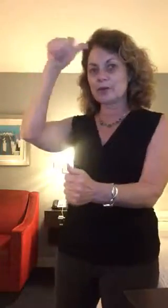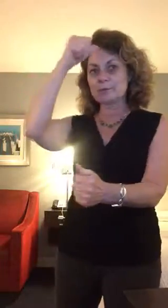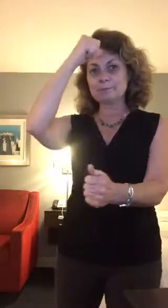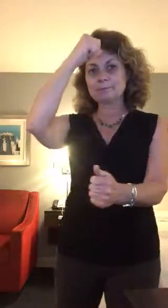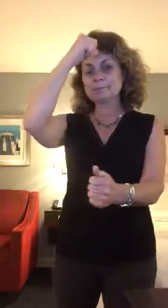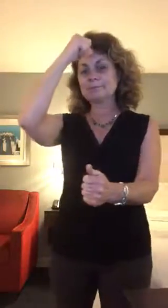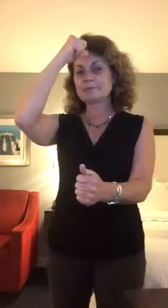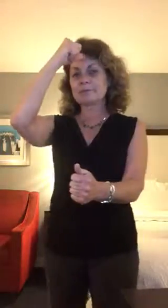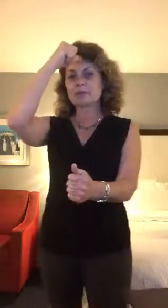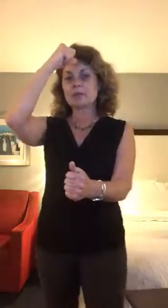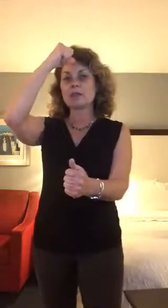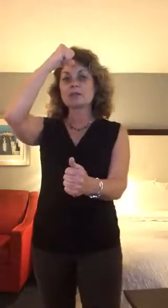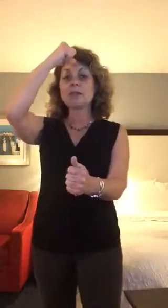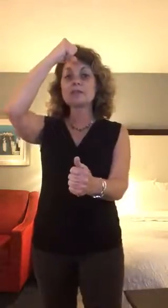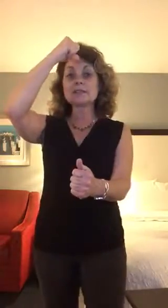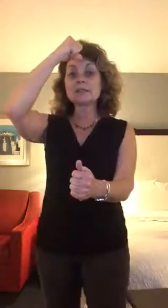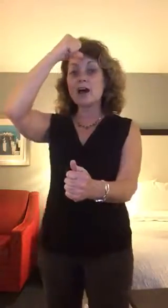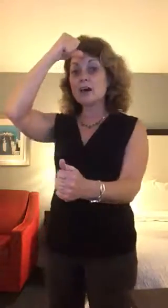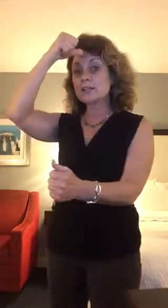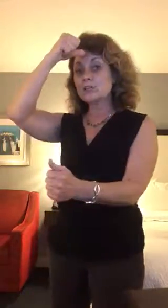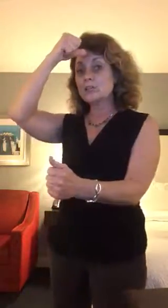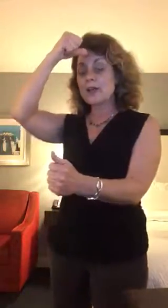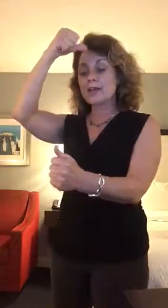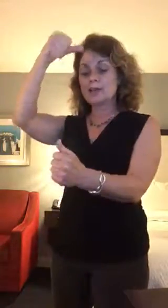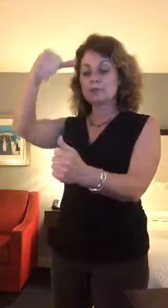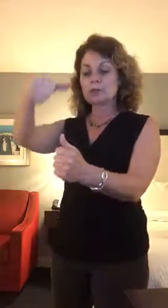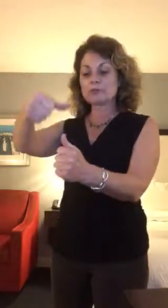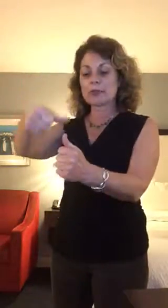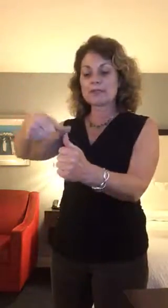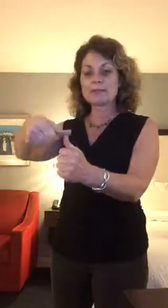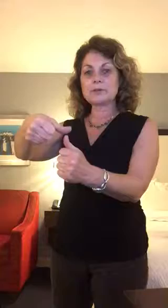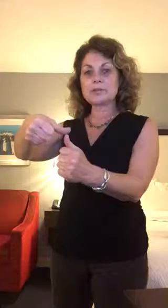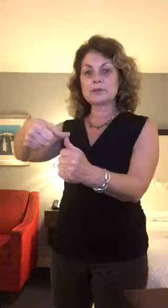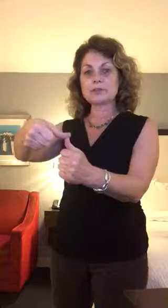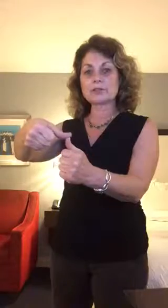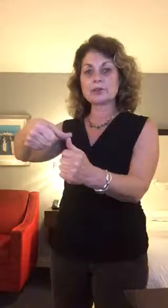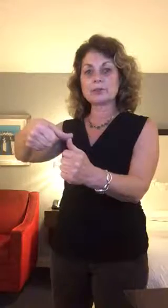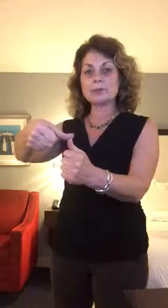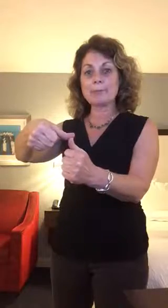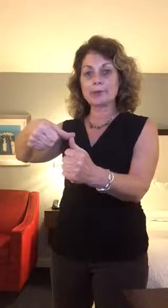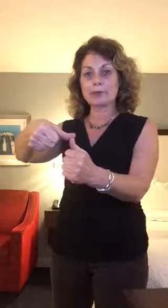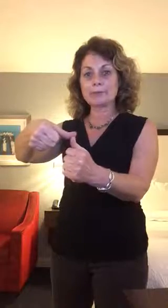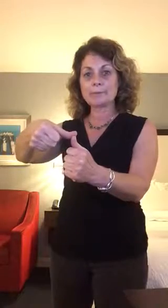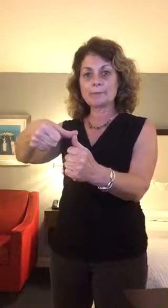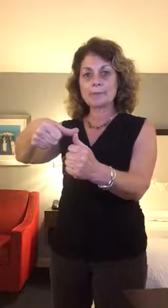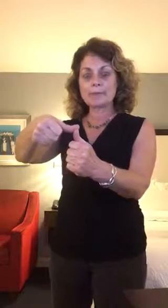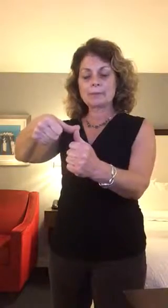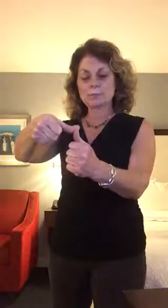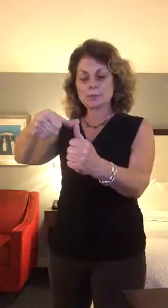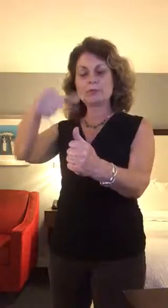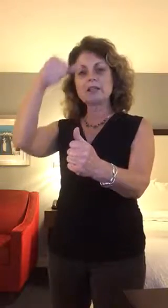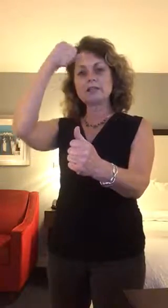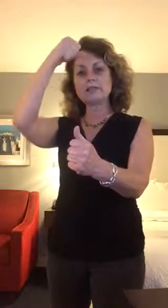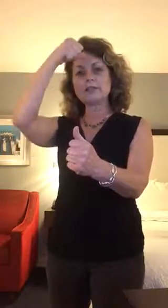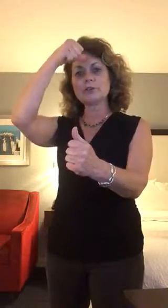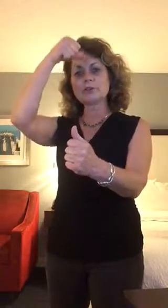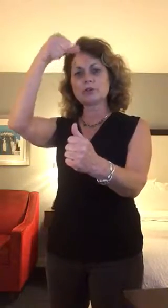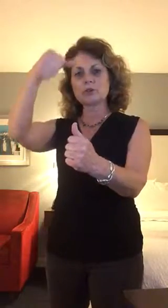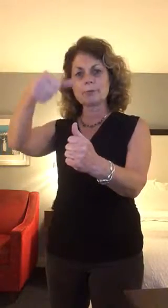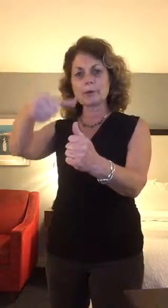thumb. Take this thought in your head and put it right down here so you remember. Put it right in front of you so you